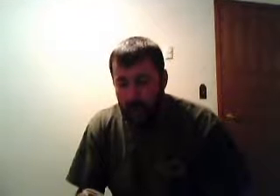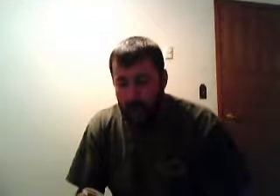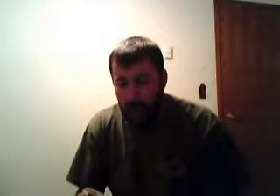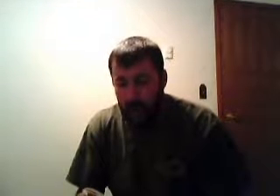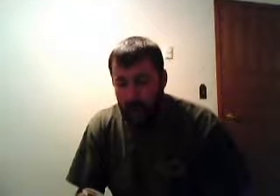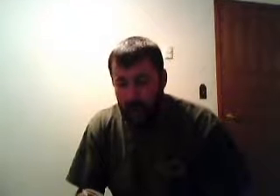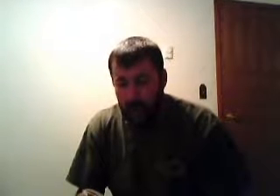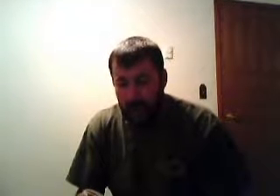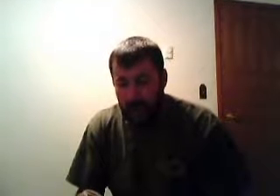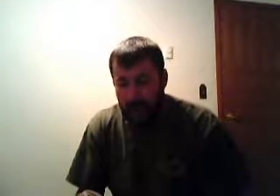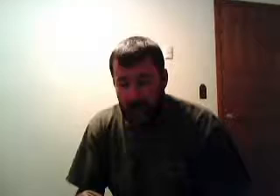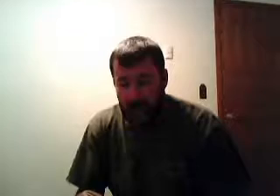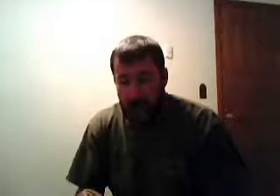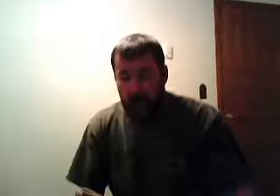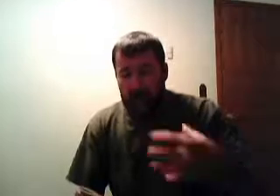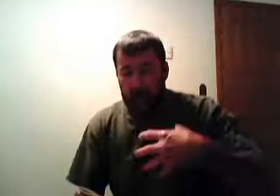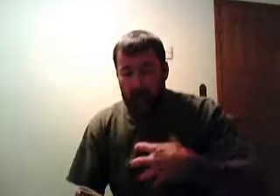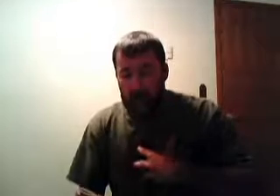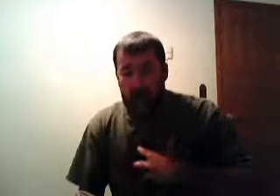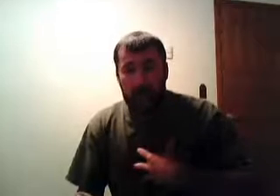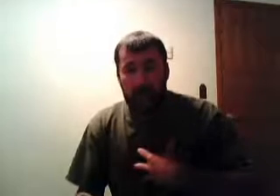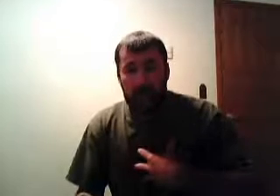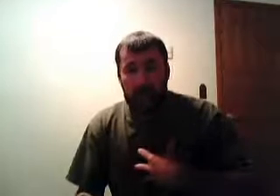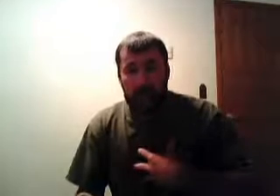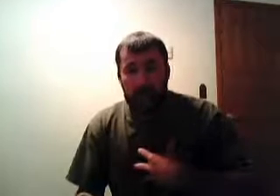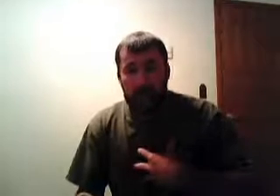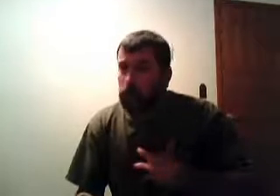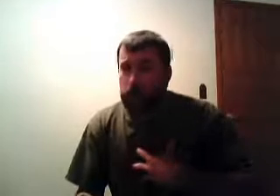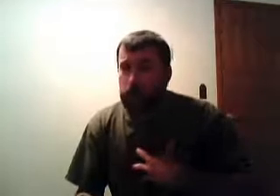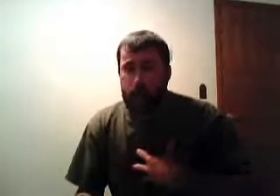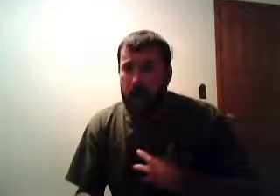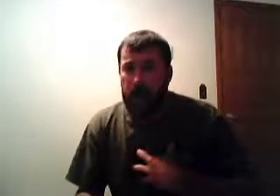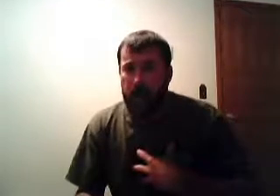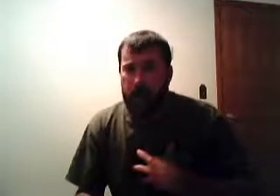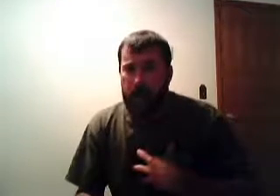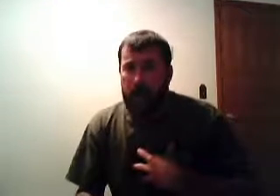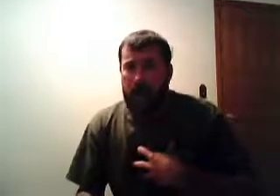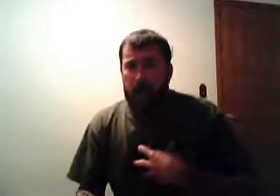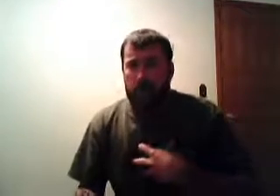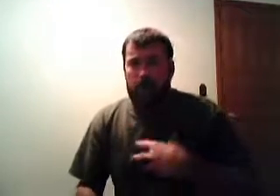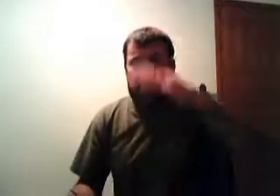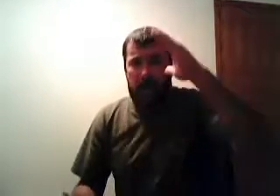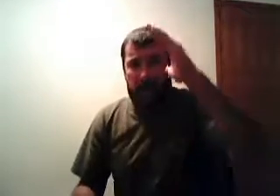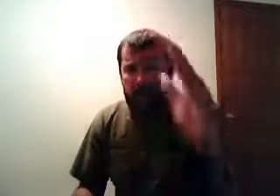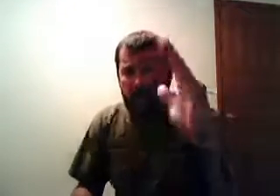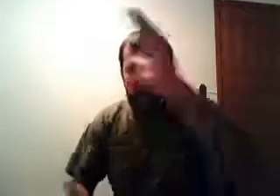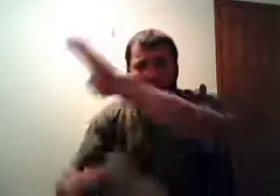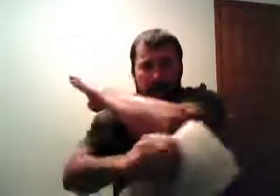Not what course others may take, but as for me, I want you to spread this thing. As for me, give me liberty or give me...